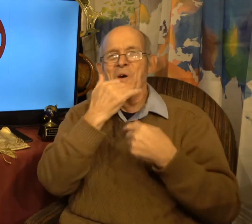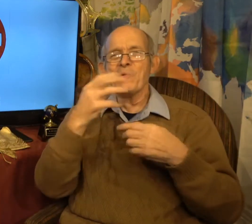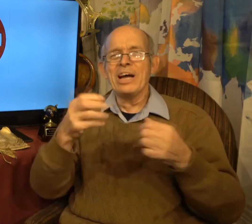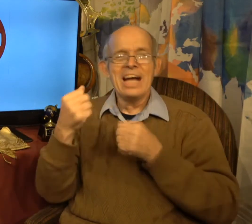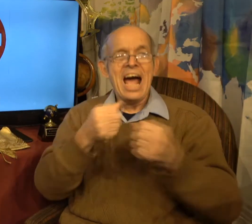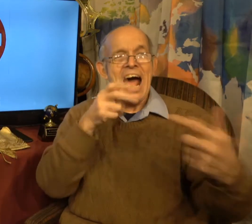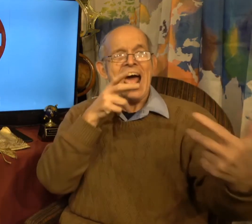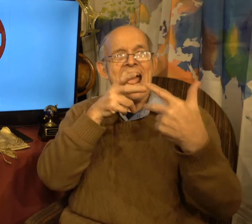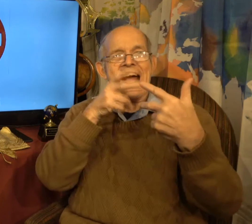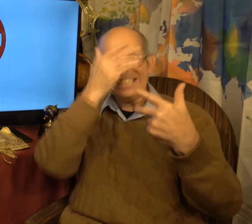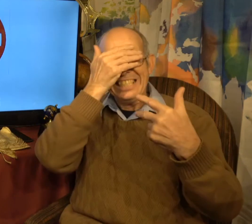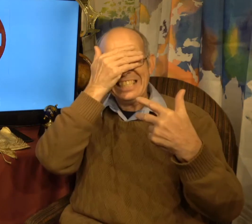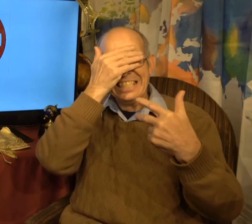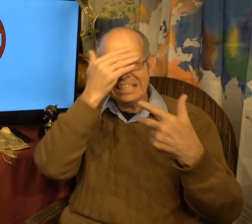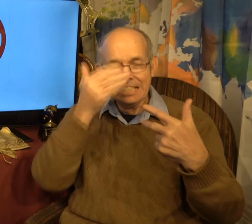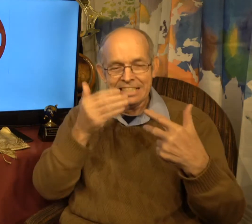Baby. Ah!